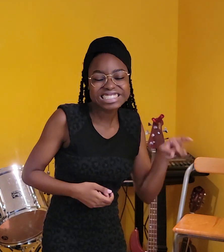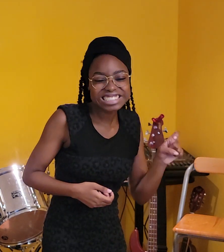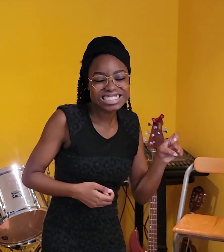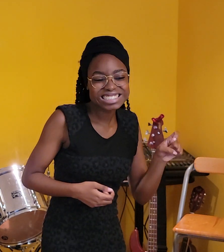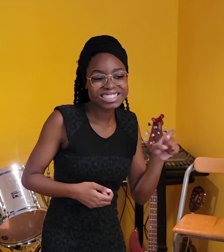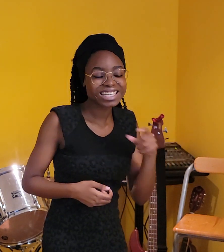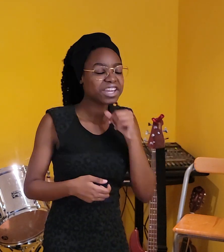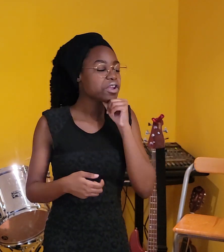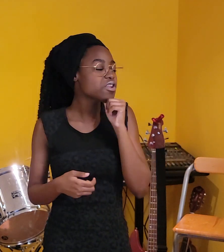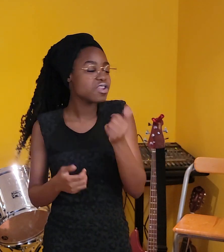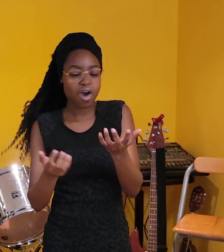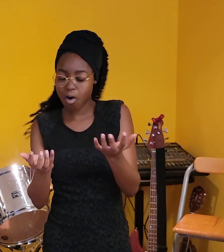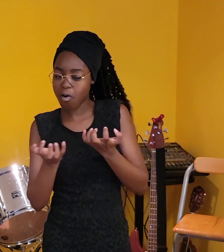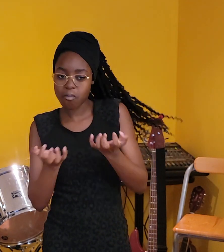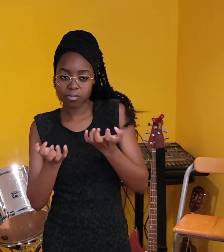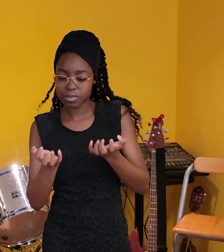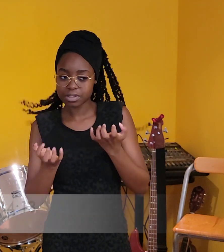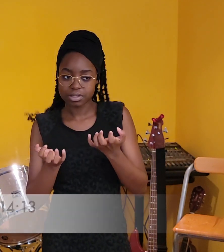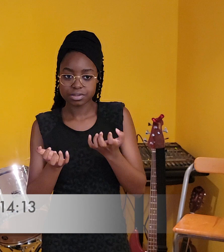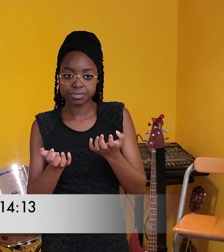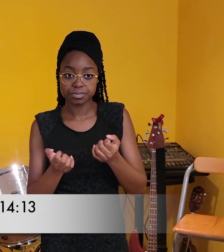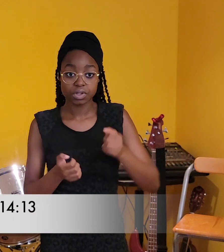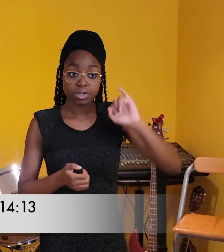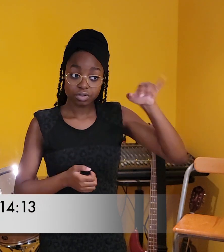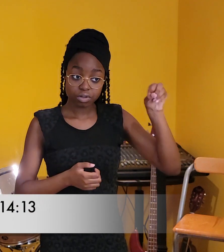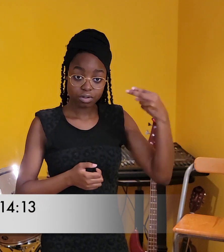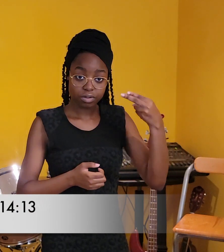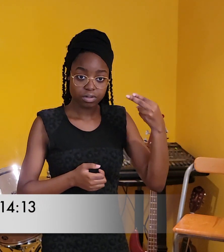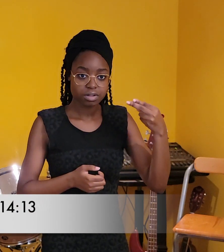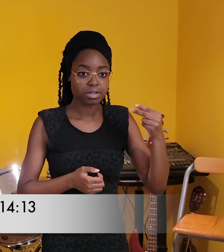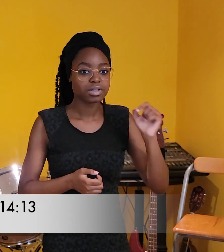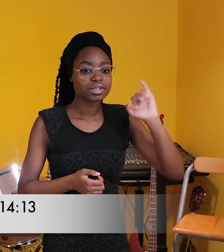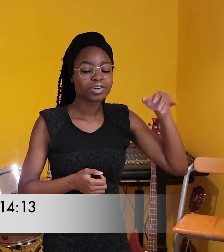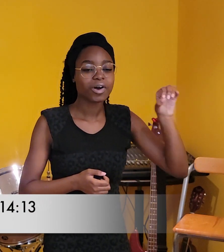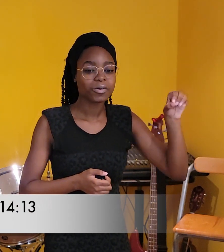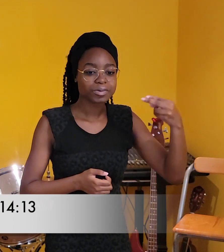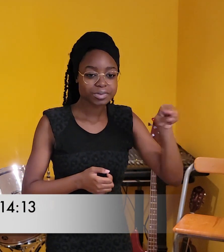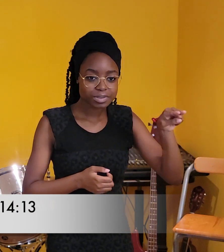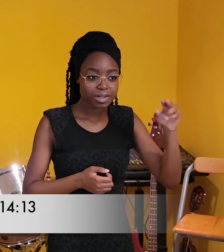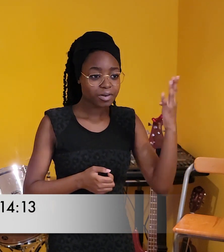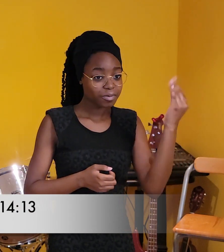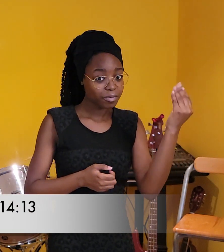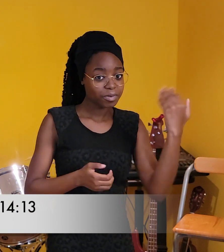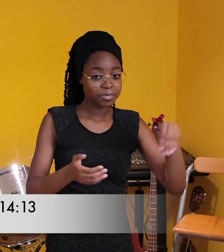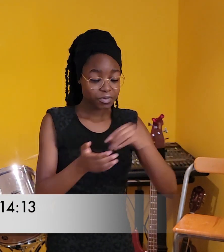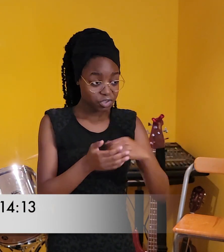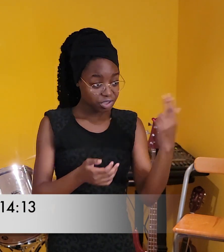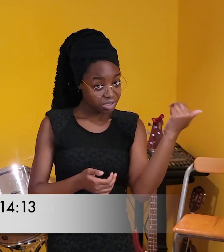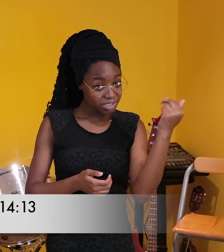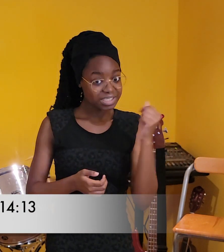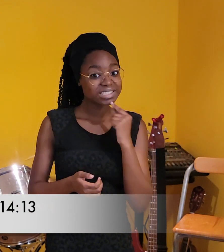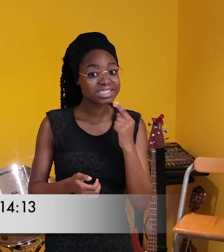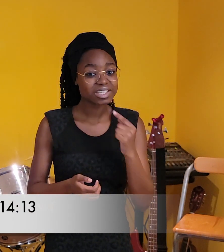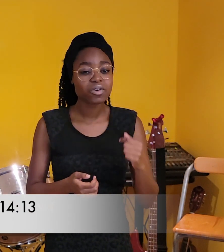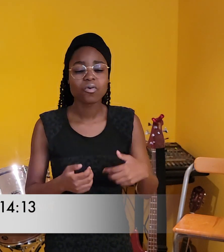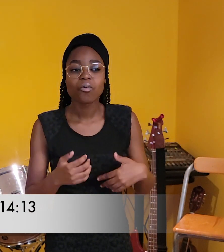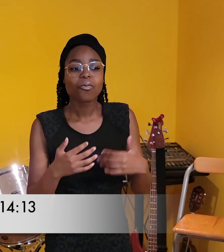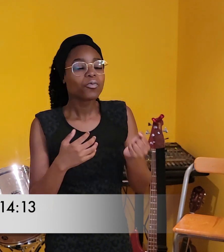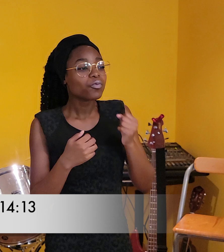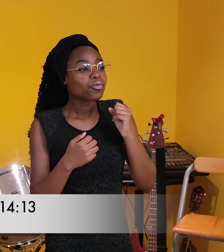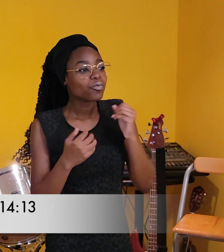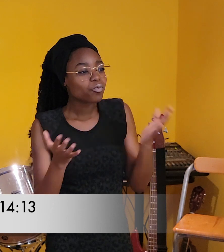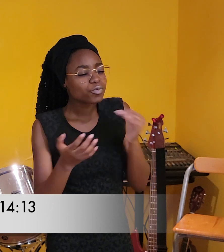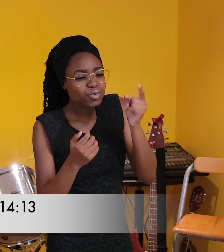needs. I mean, look at what the Bible says, John 14, 13. It says, "And whatsoever you shall ask in my name, that will I do."